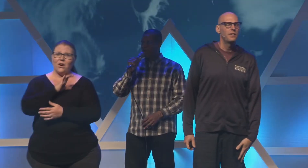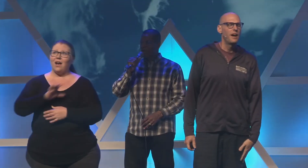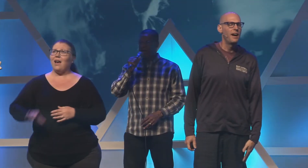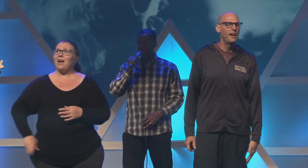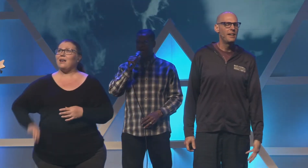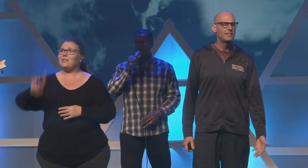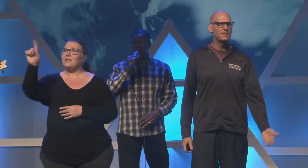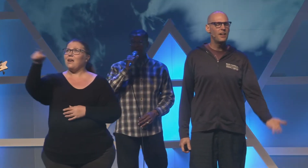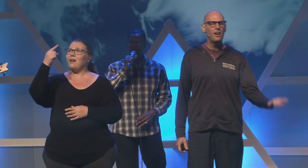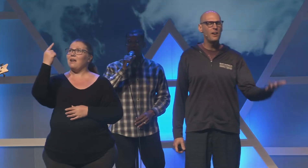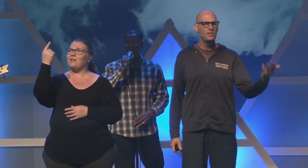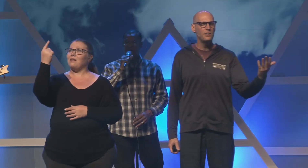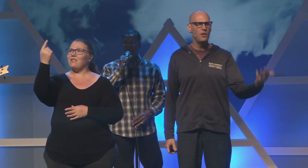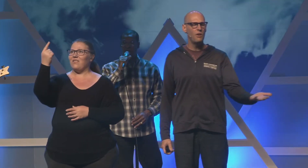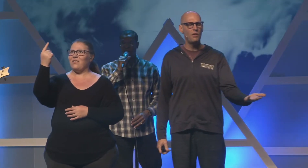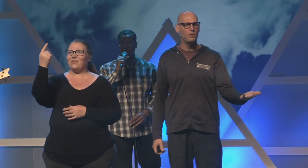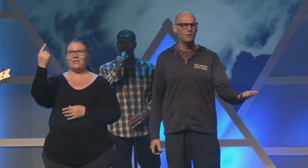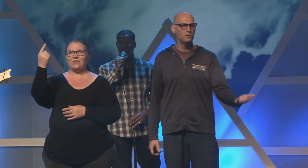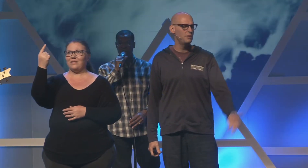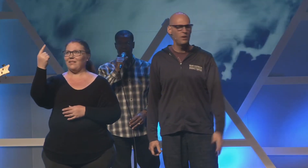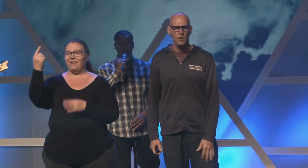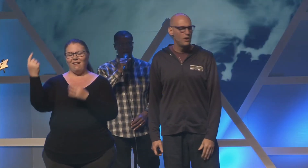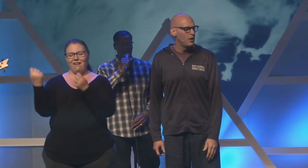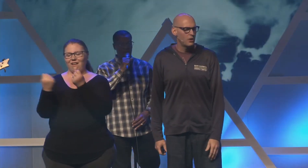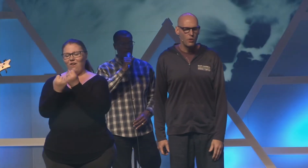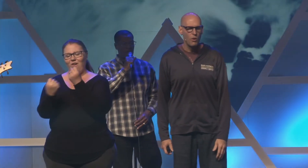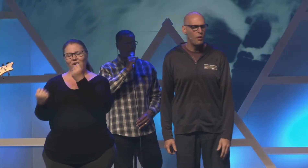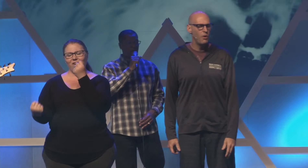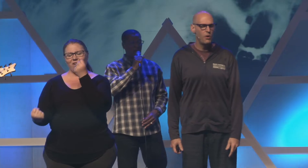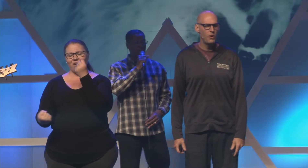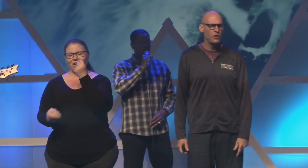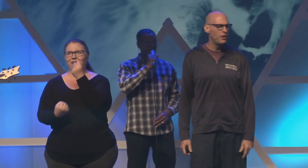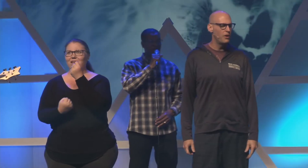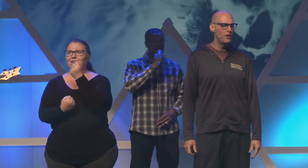all. Christ alone,